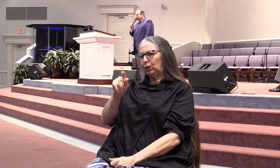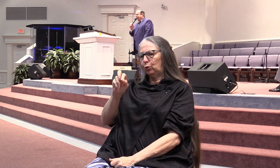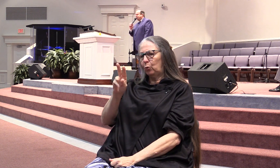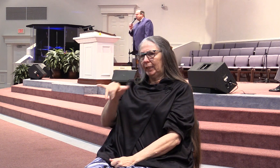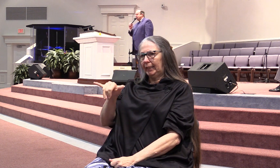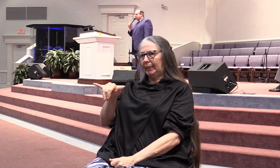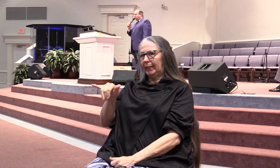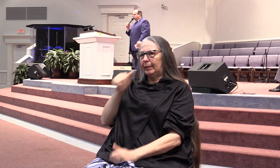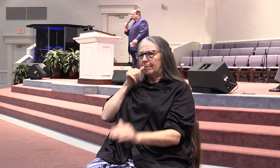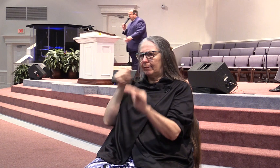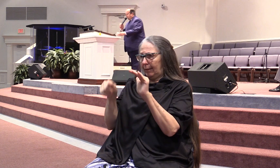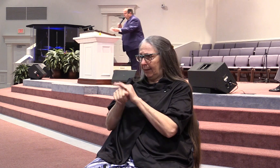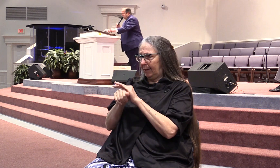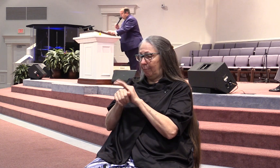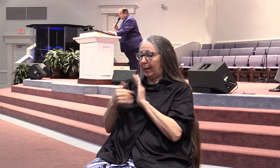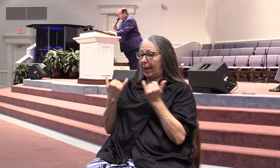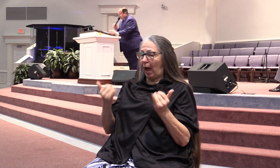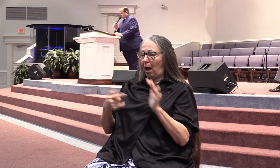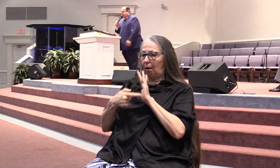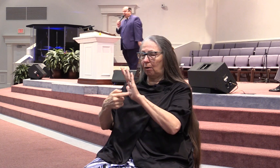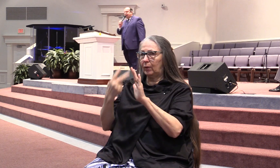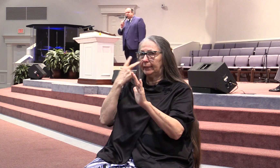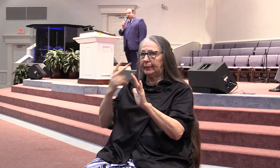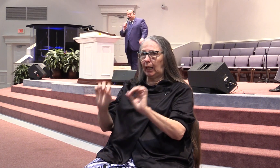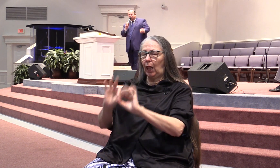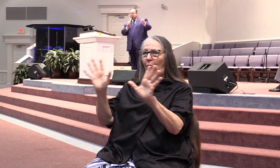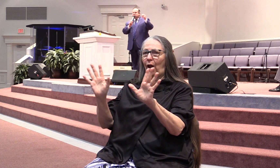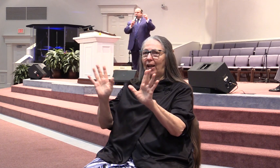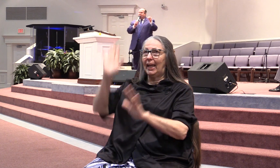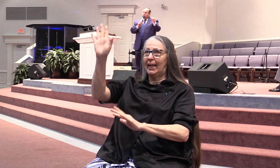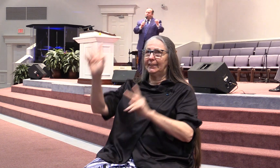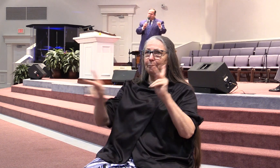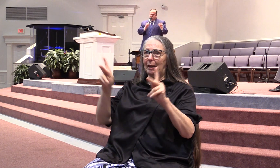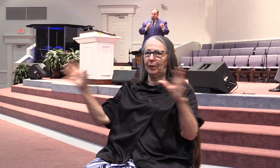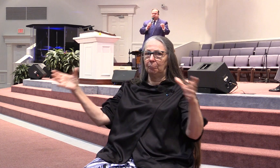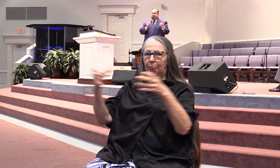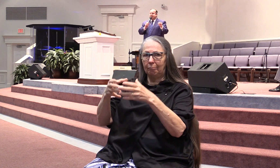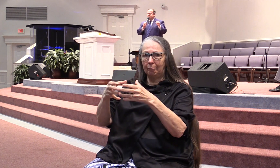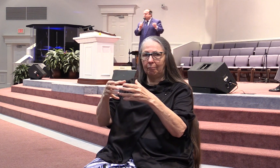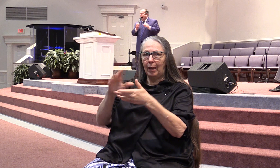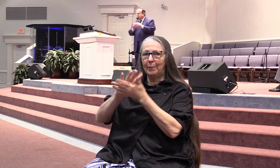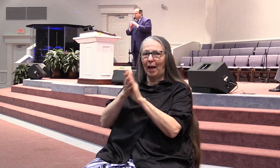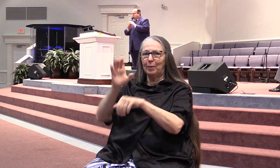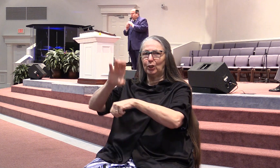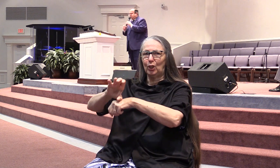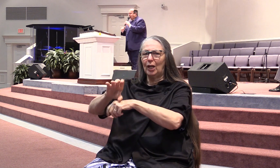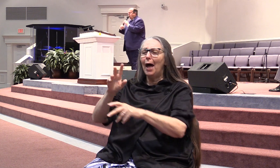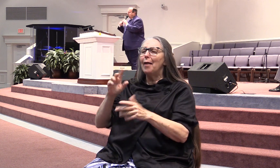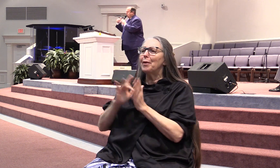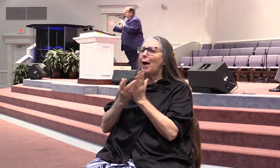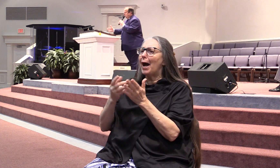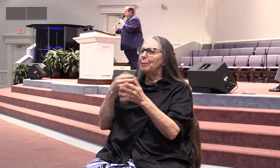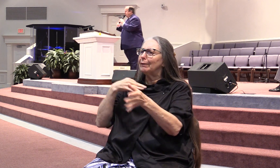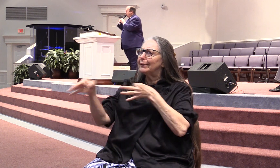ages past, but was revealed in this New Testament age. It is such a wonder that the Bible uses